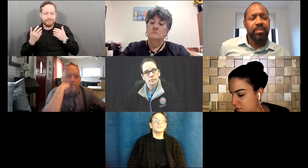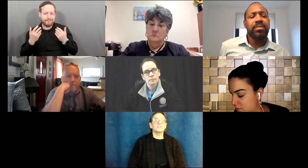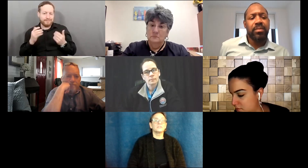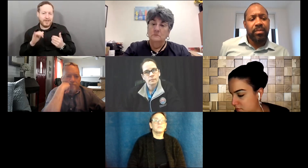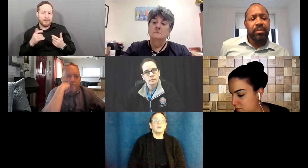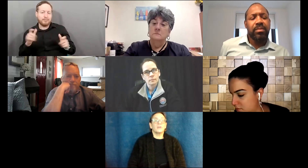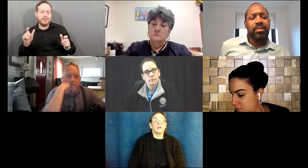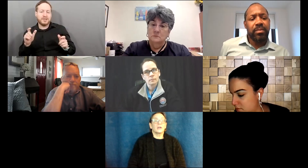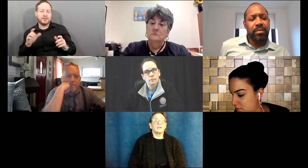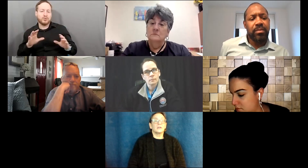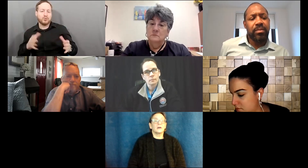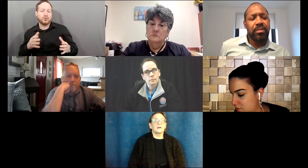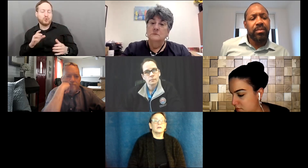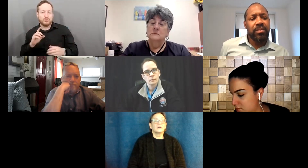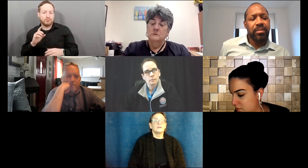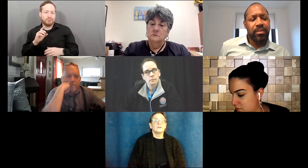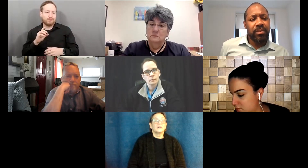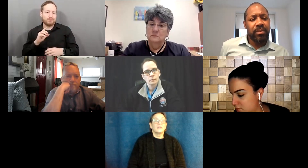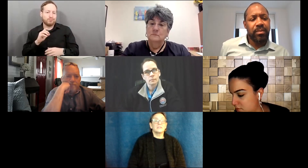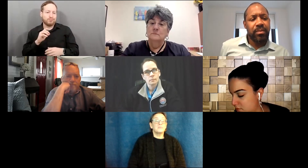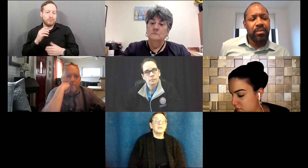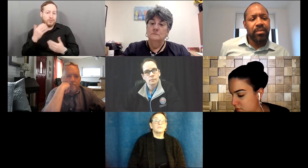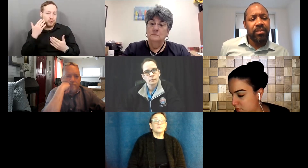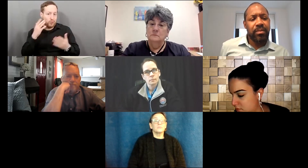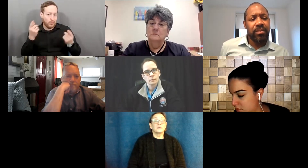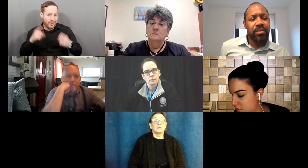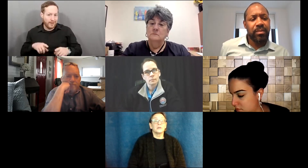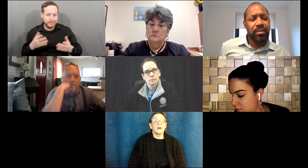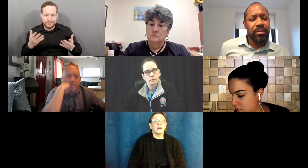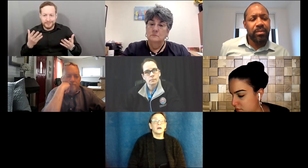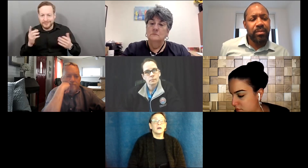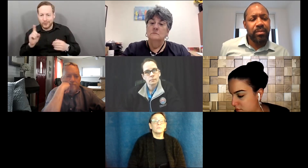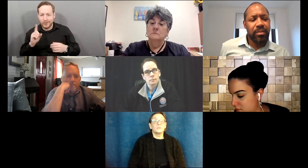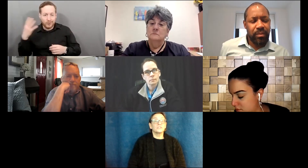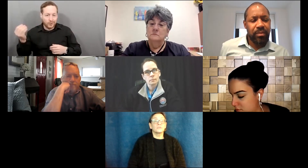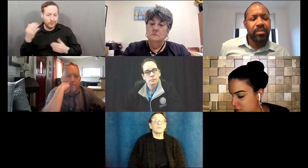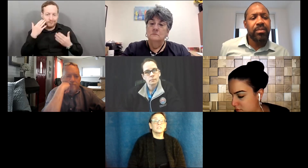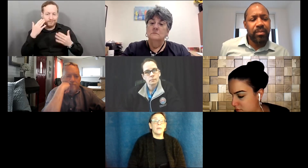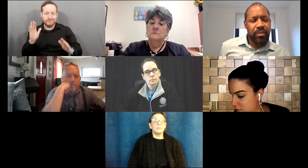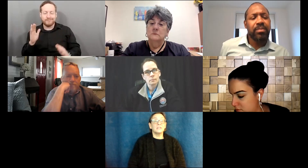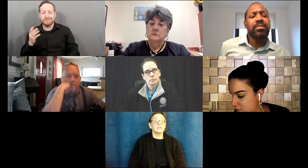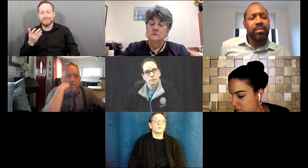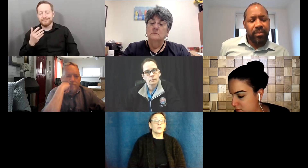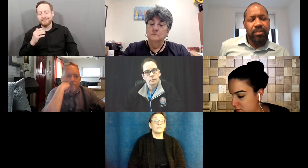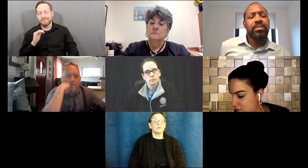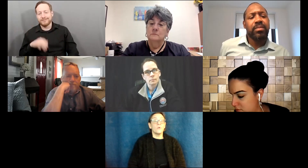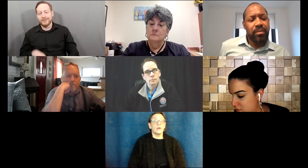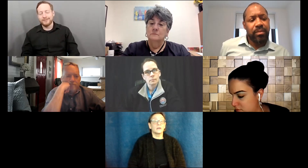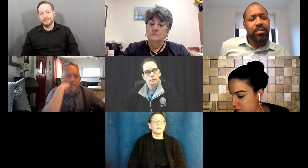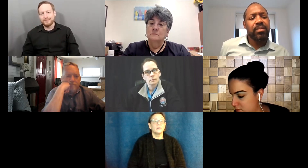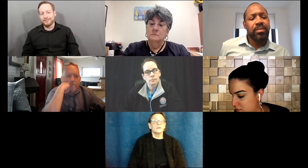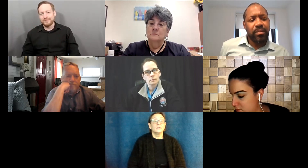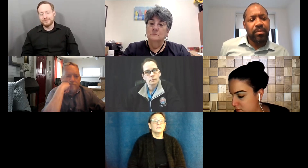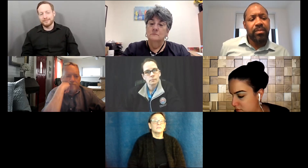they're just disappearing, and that's a big group, and we just don't know what's happening to them or where they're